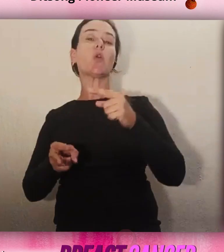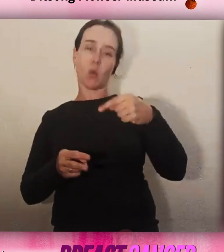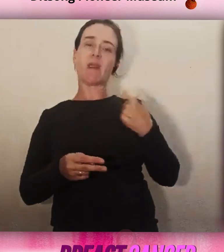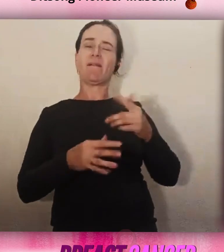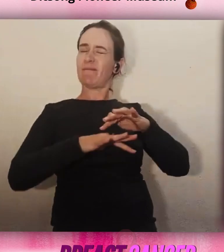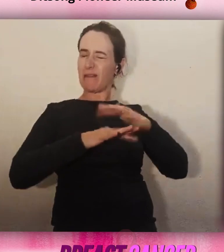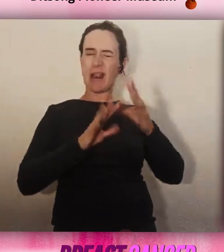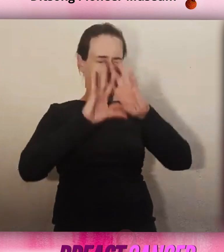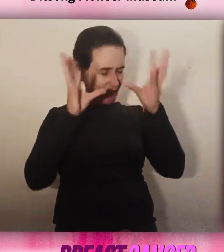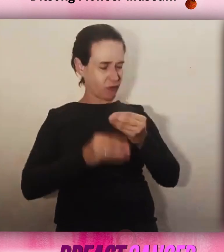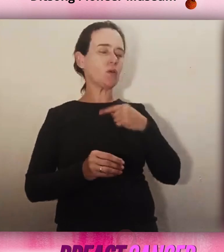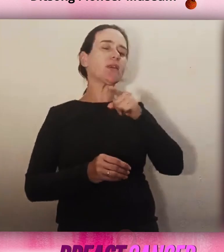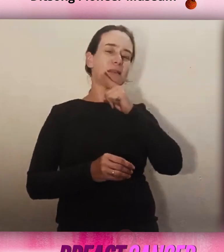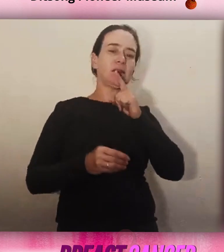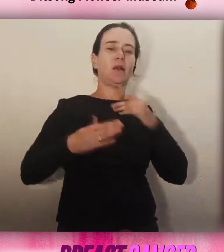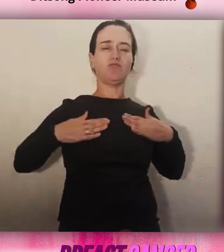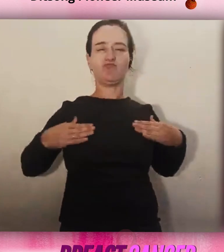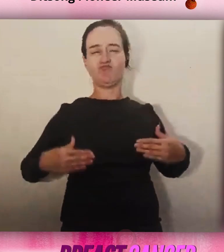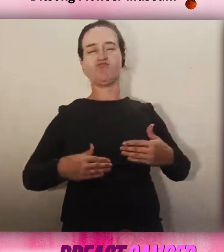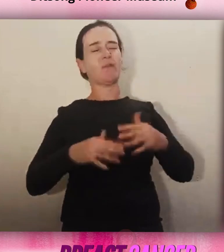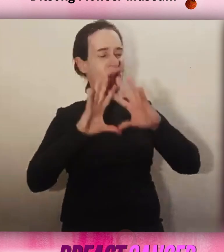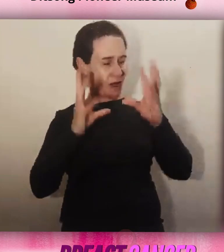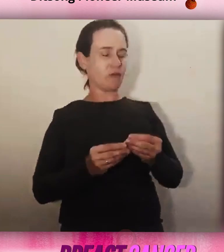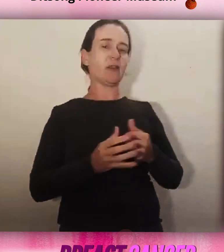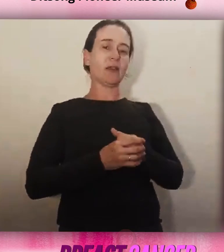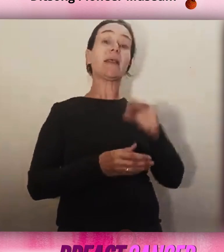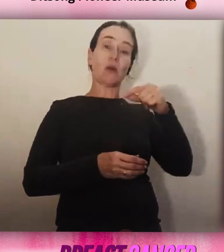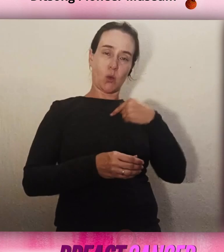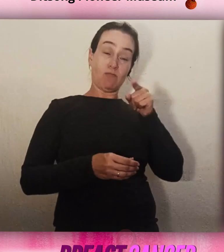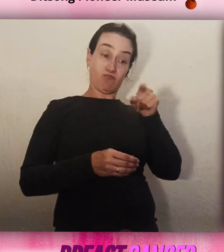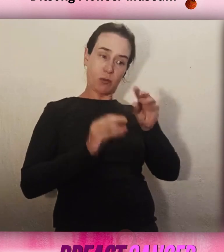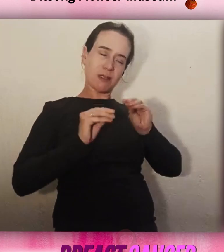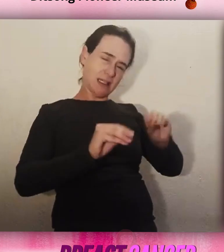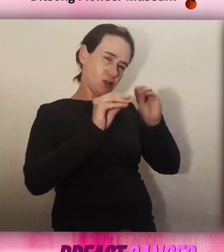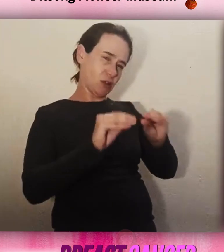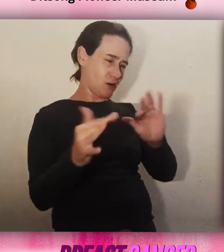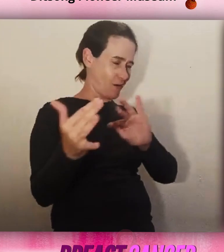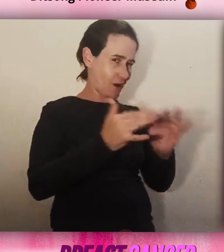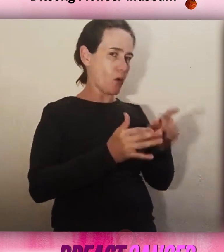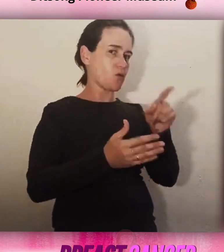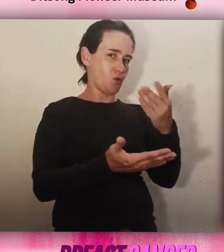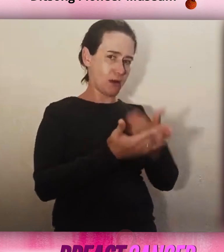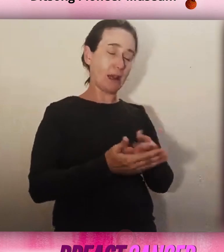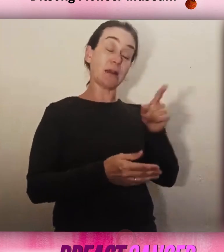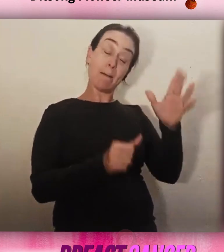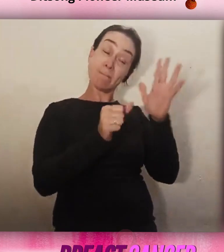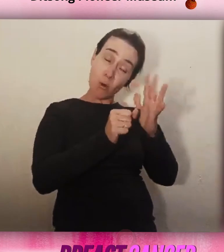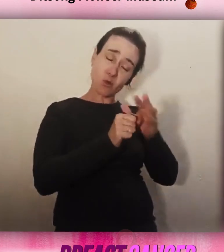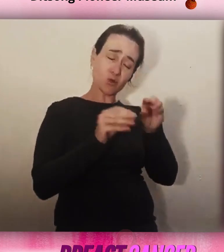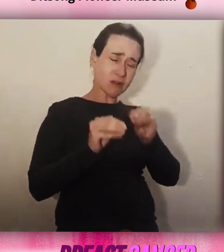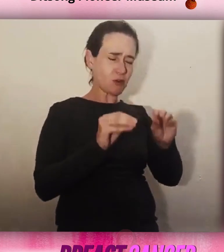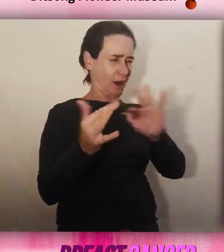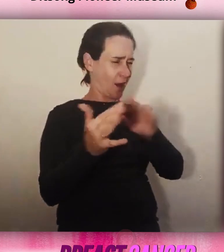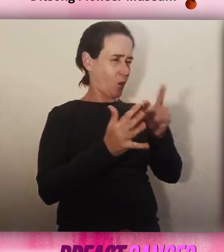a thorough Yeah. full physical examination when you're pregnant, and then we teach you how to do it, as I've said. Health Yeah. education,